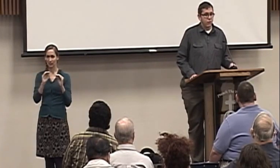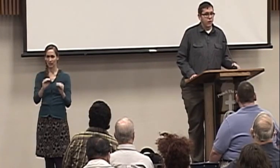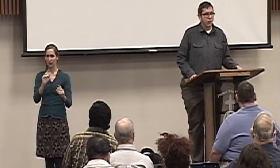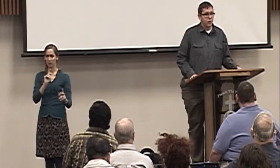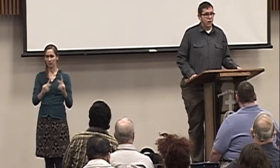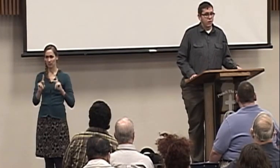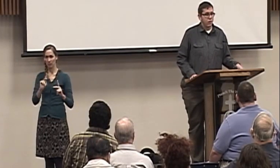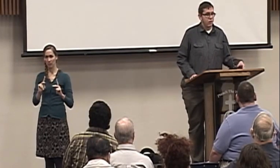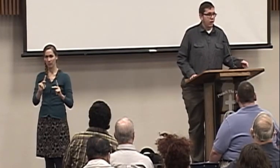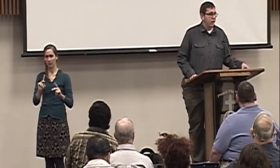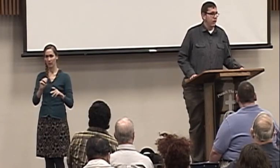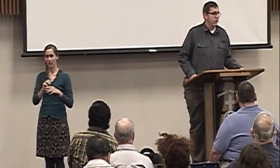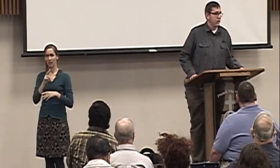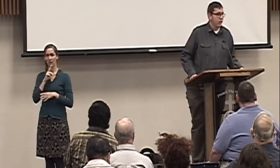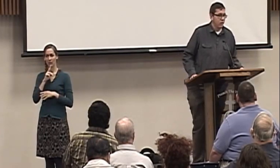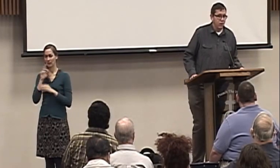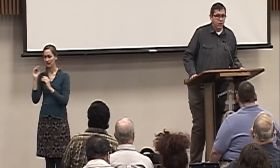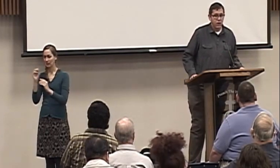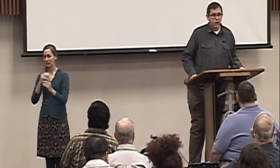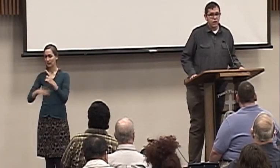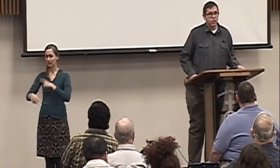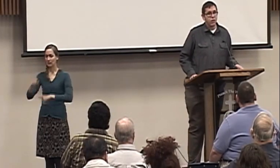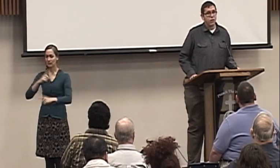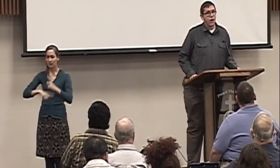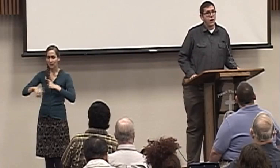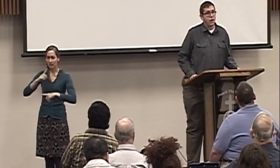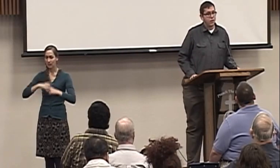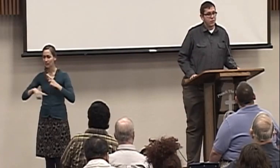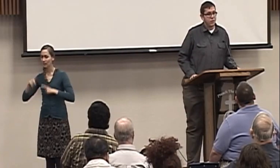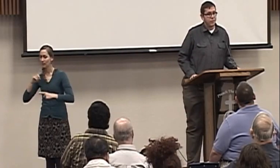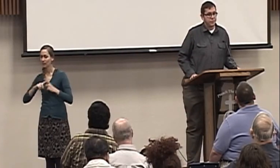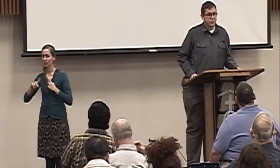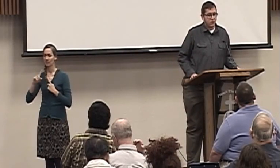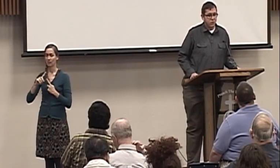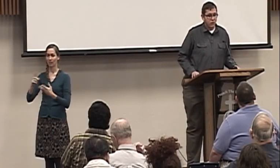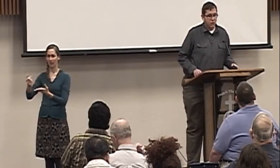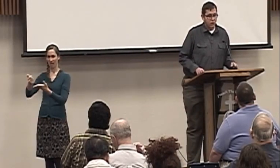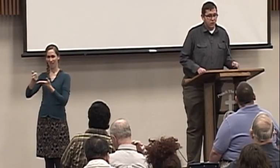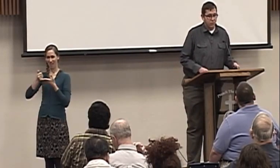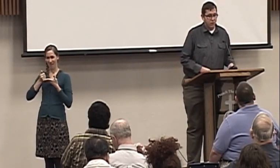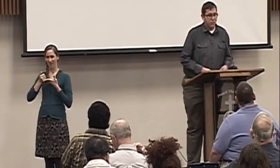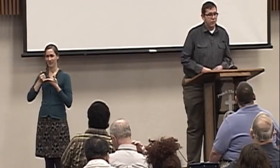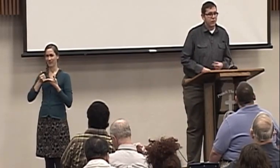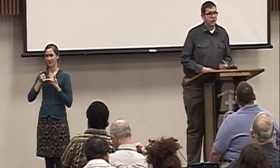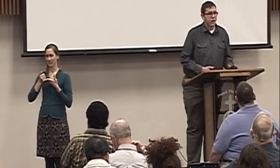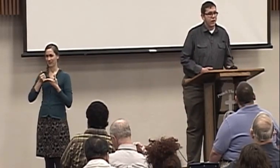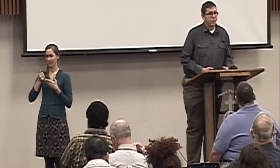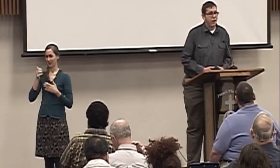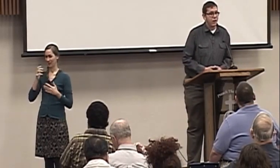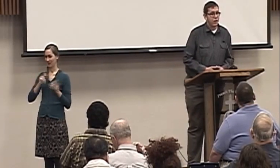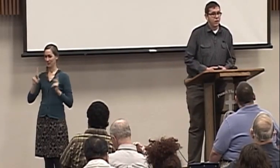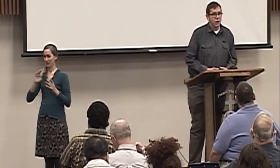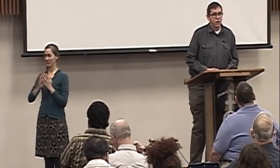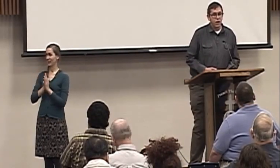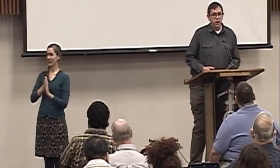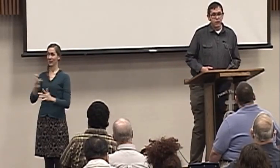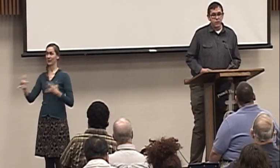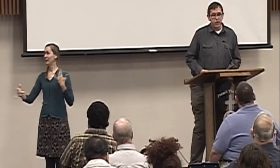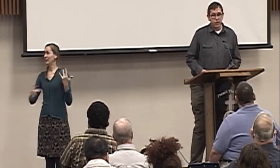there in Honduras sign language. And so that helped get people excited about it, and that opened